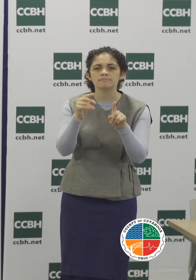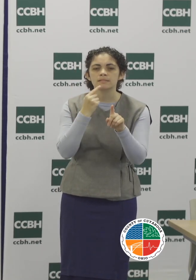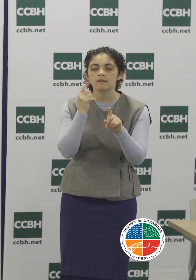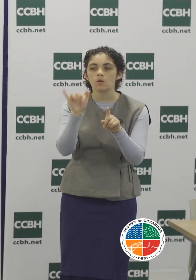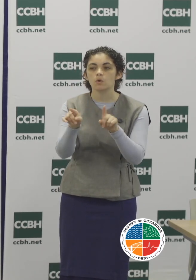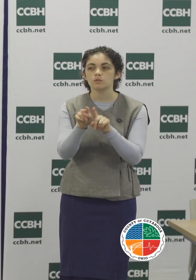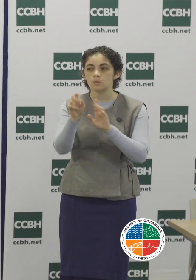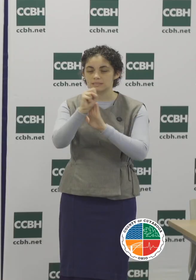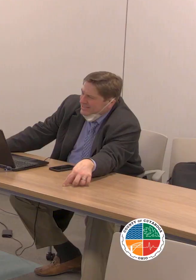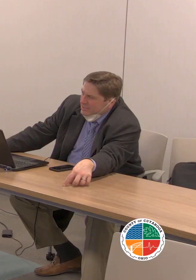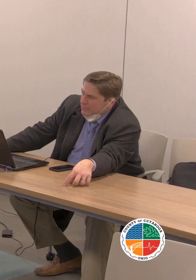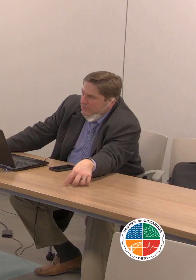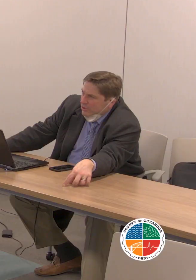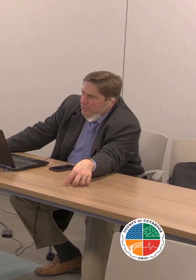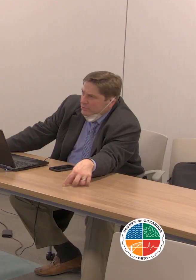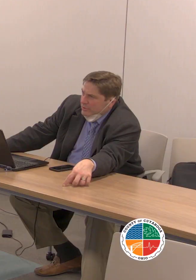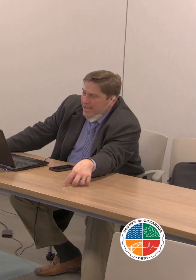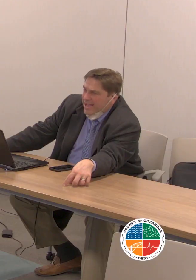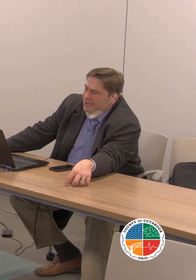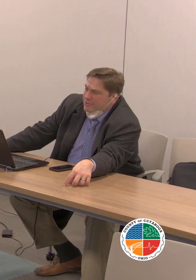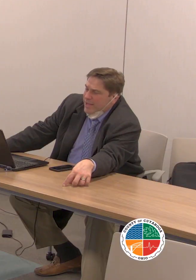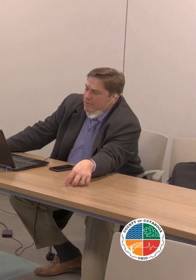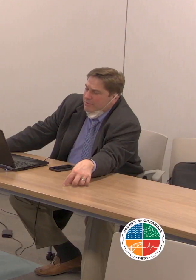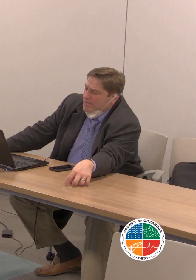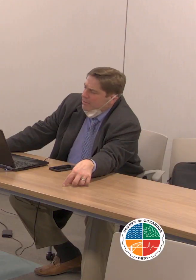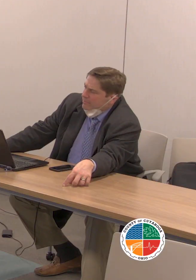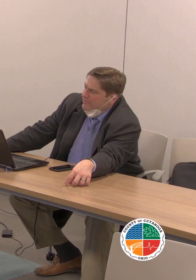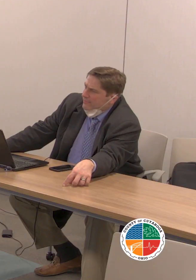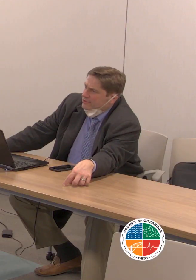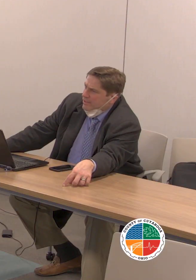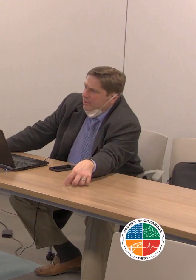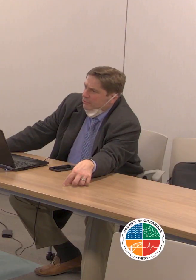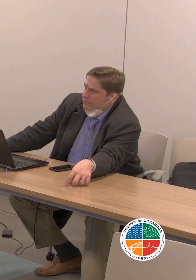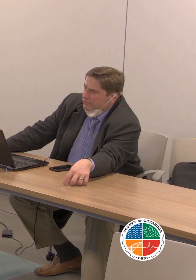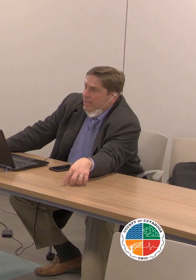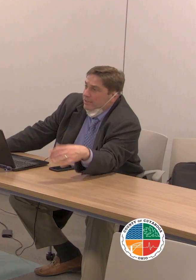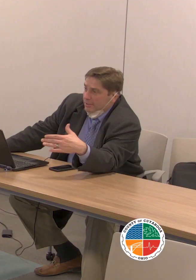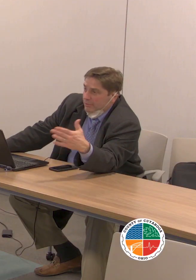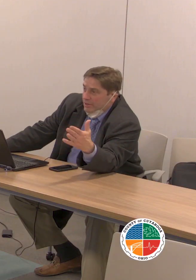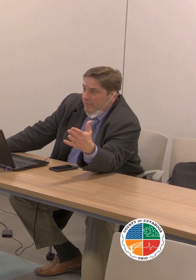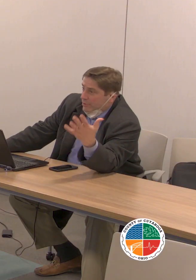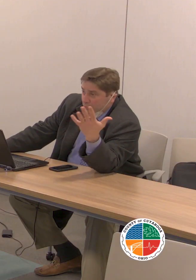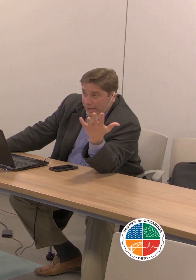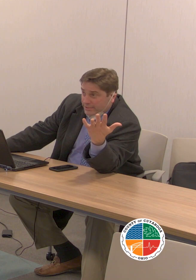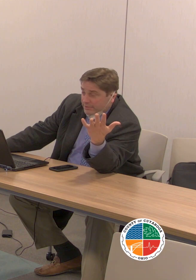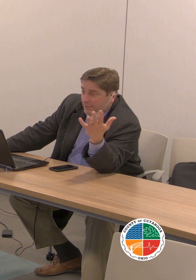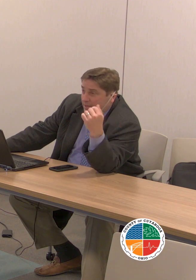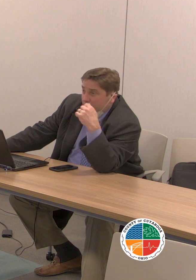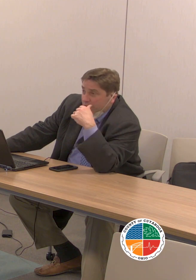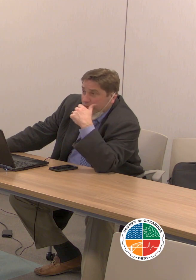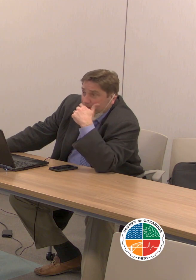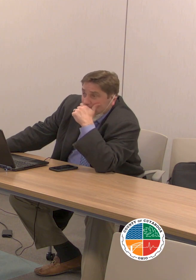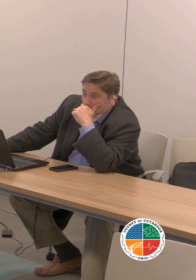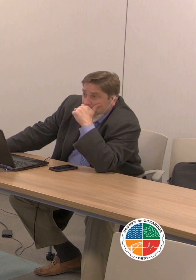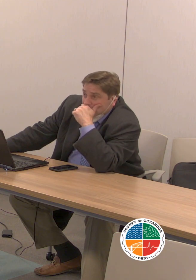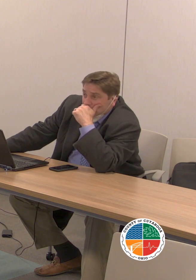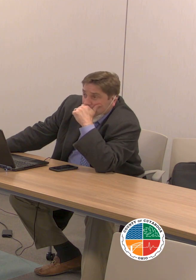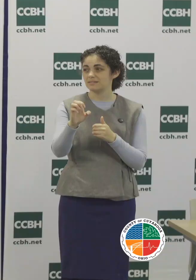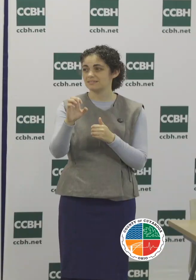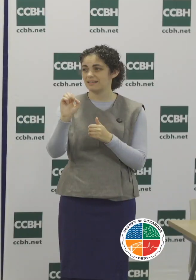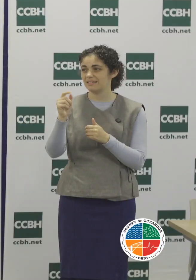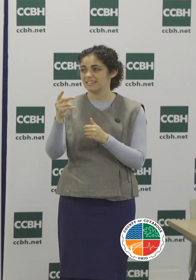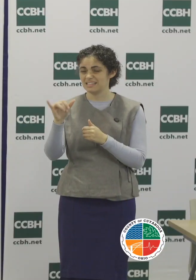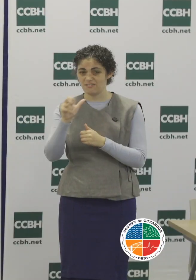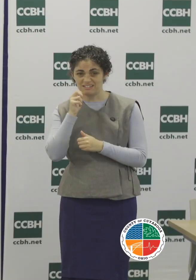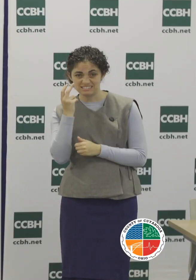the state numbers, and are we consistent with those? Because I don't believe I've seen those, the state recovery rates and numbers. I actually have not